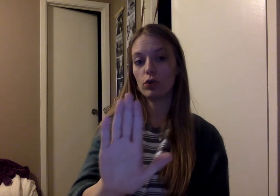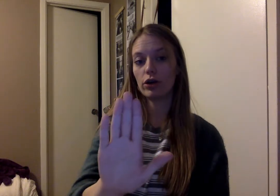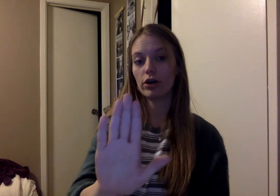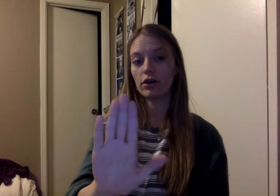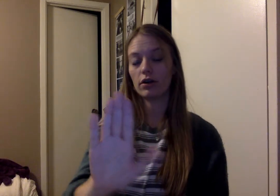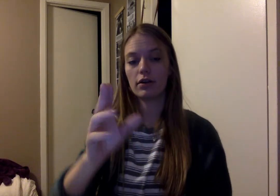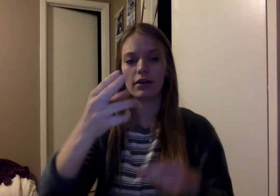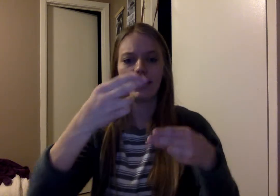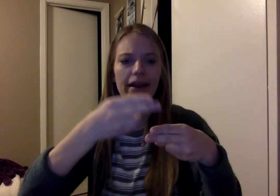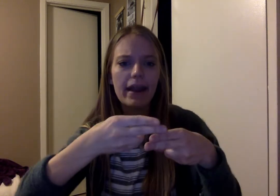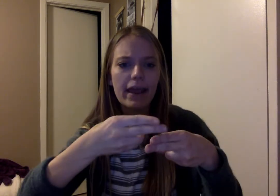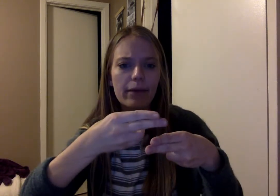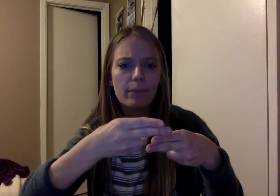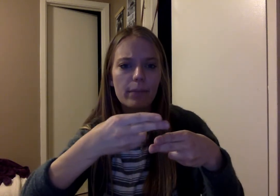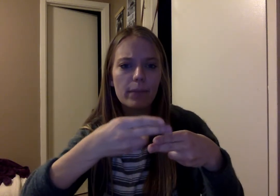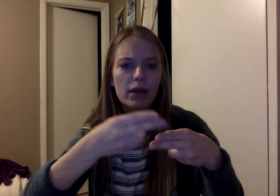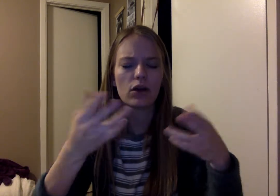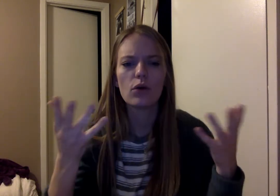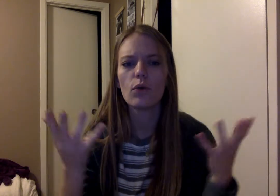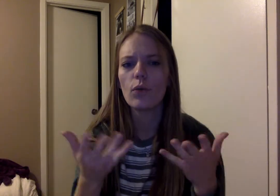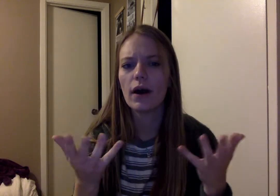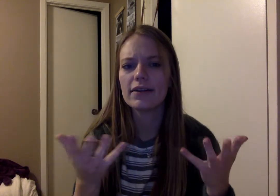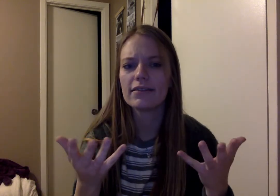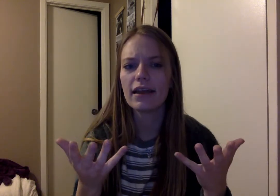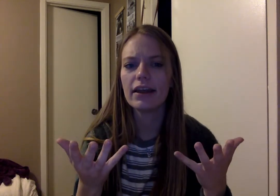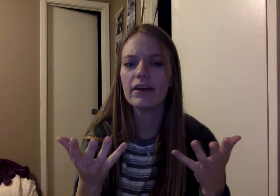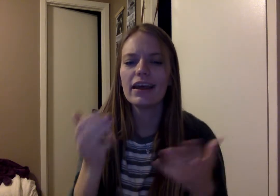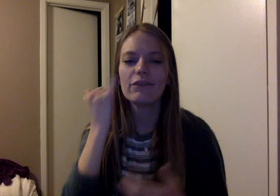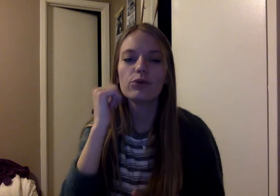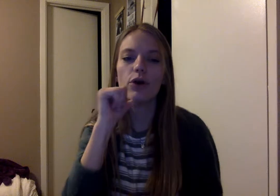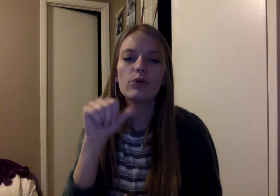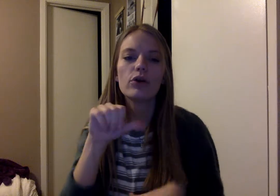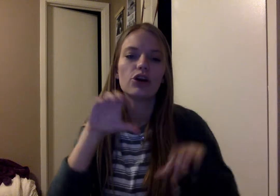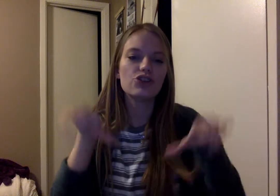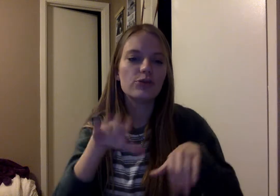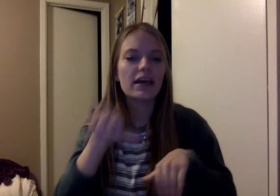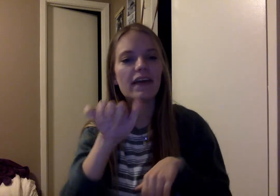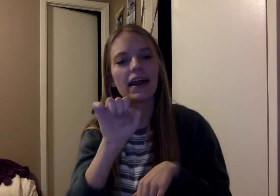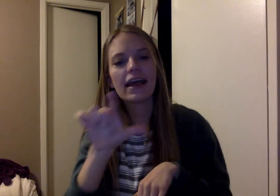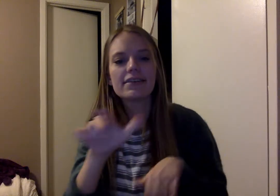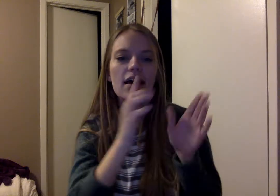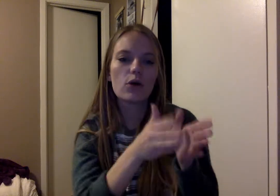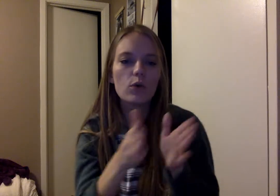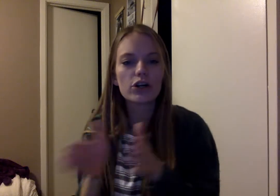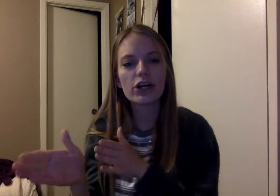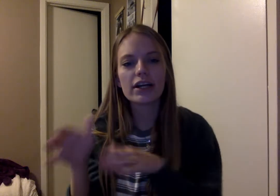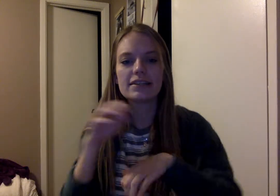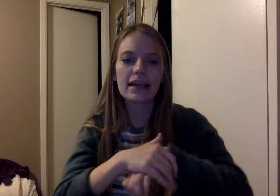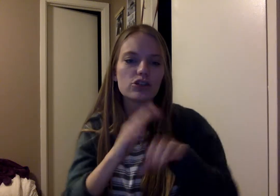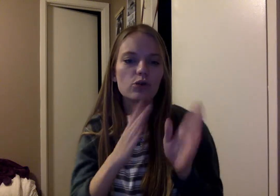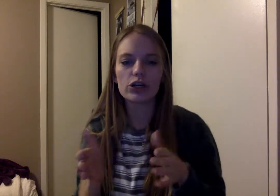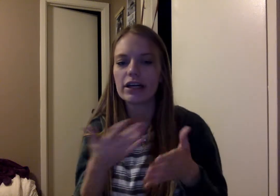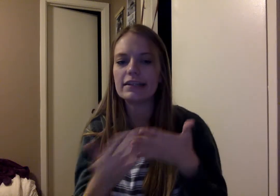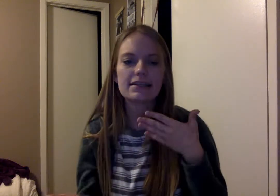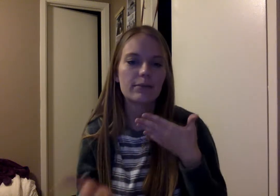Your name what? And if you don't do it in that ASL order and it's English order, it doesn't matter.